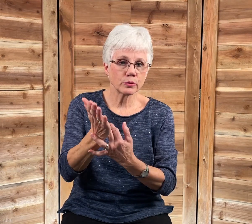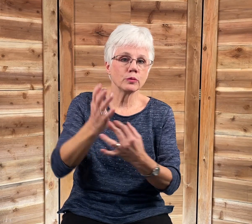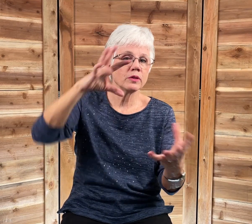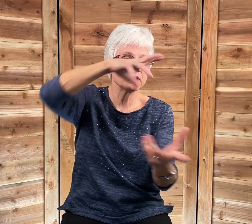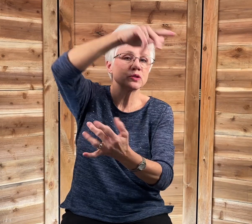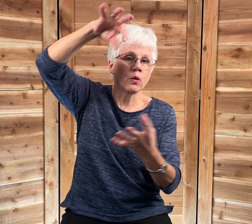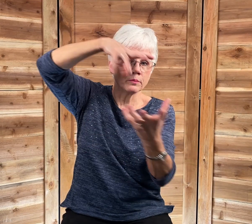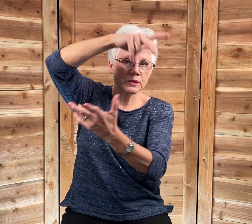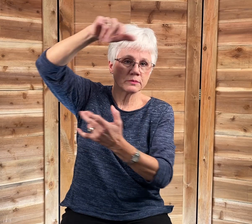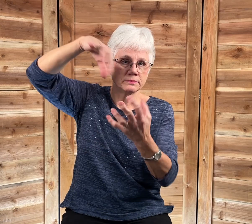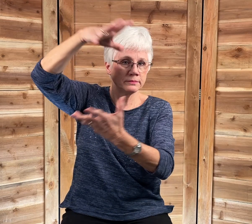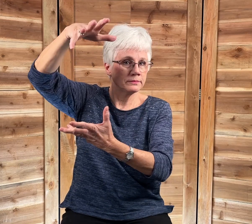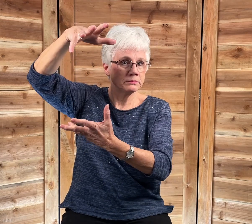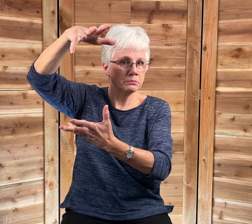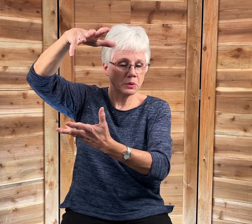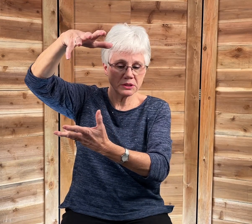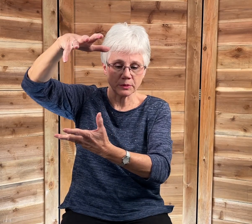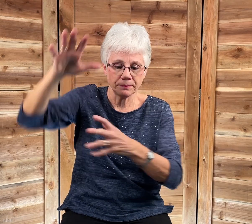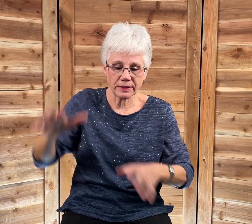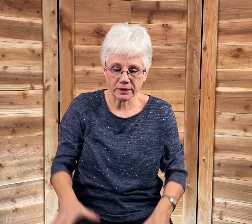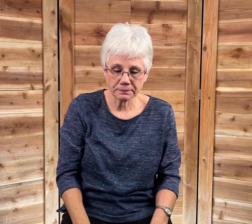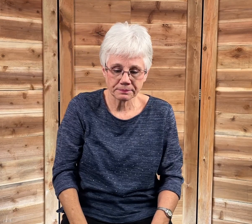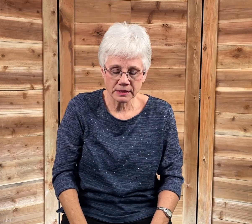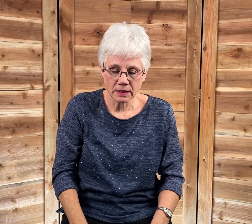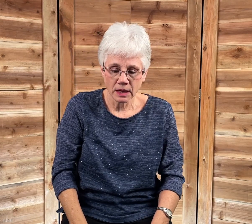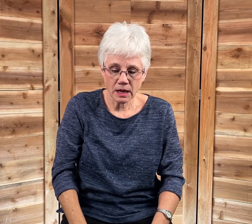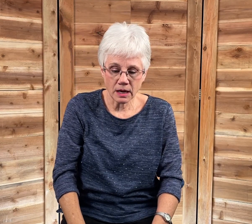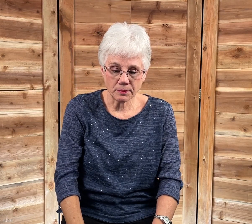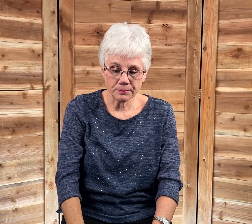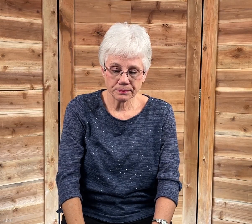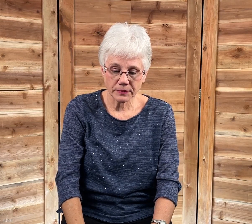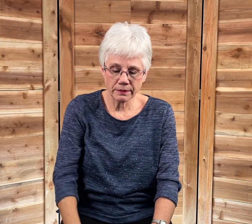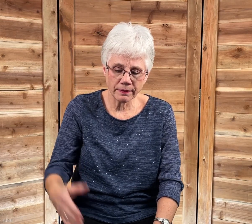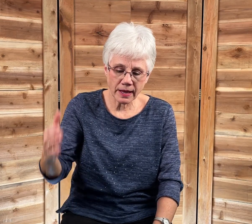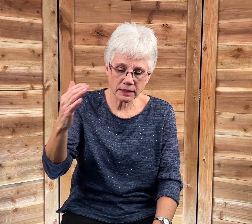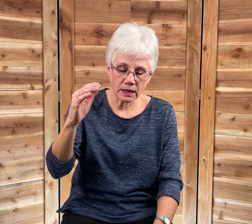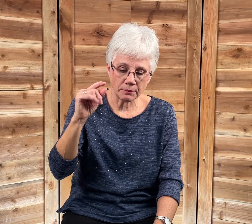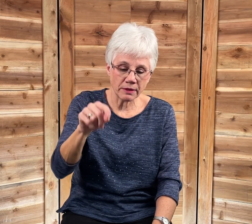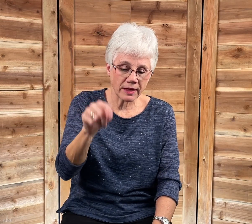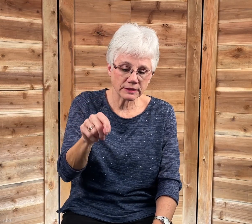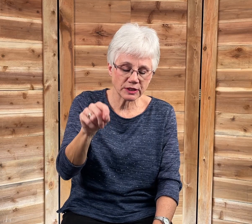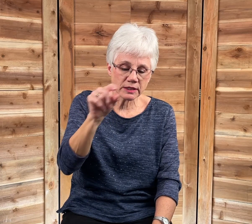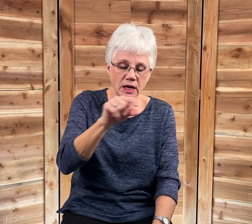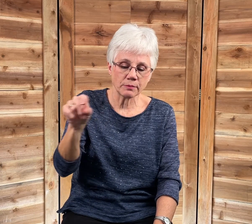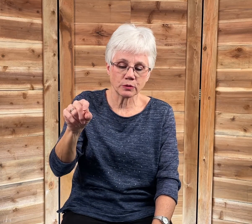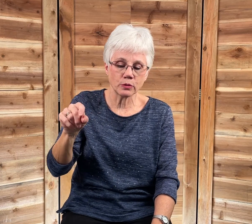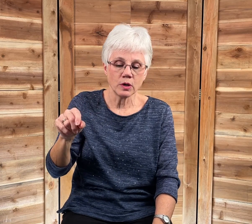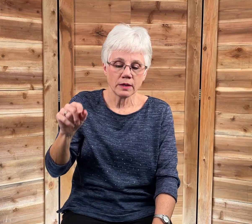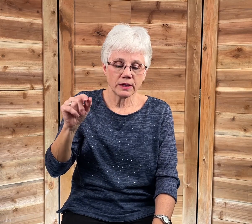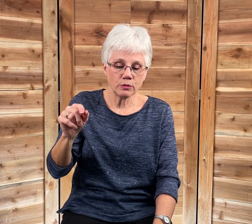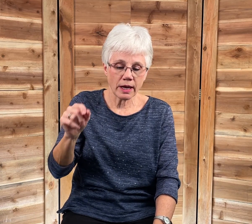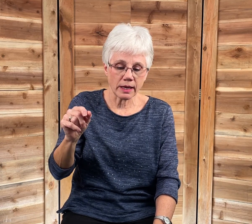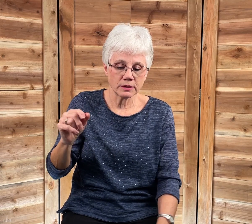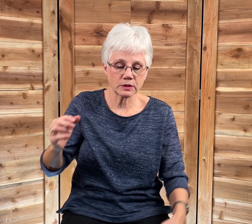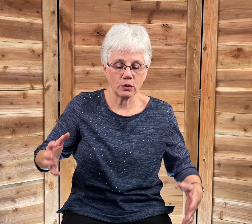through the storms. Pretty simple, I think. And then that on that second time through,